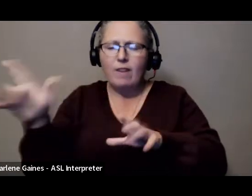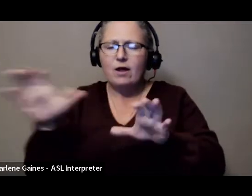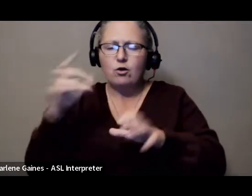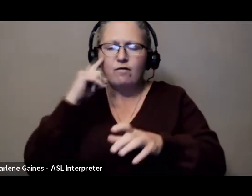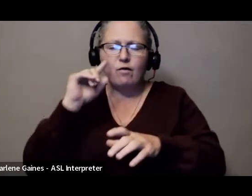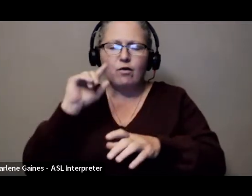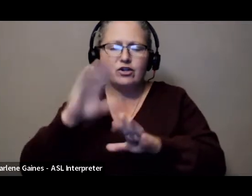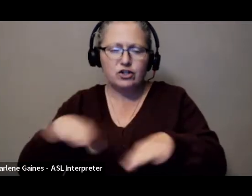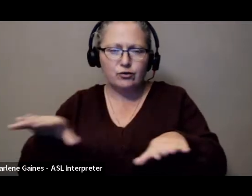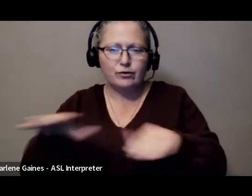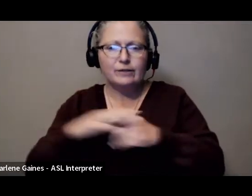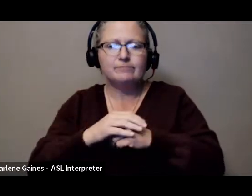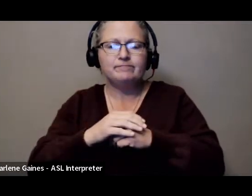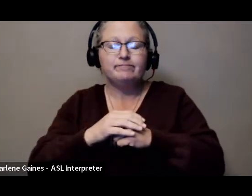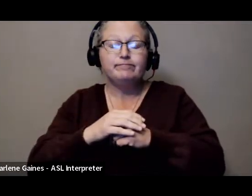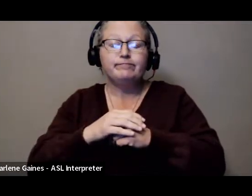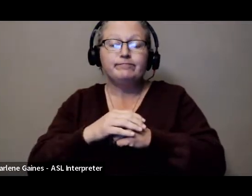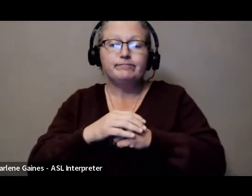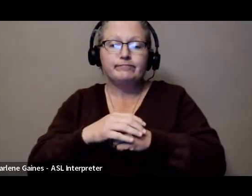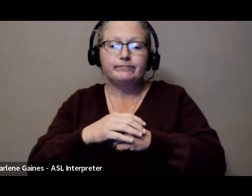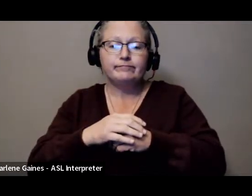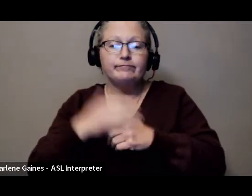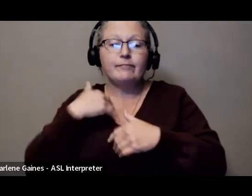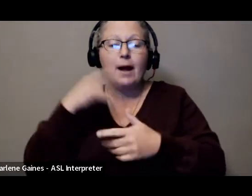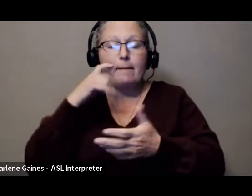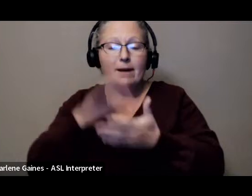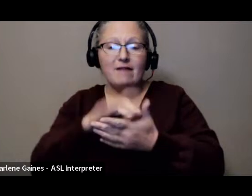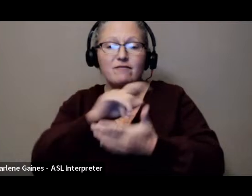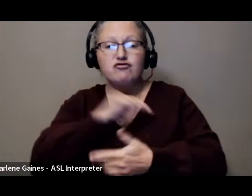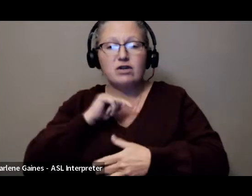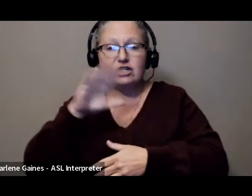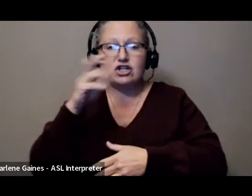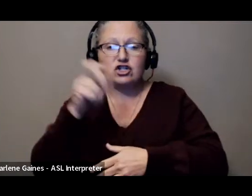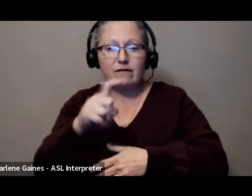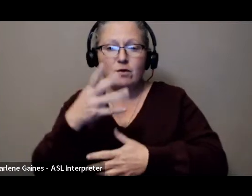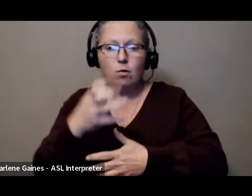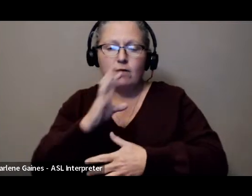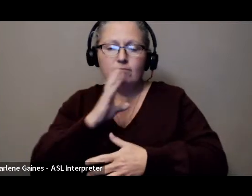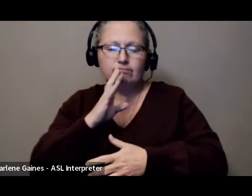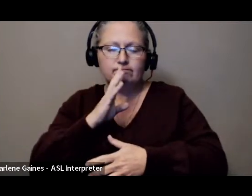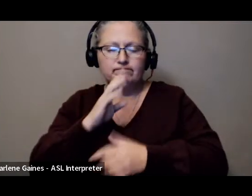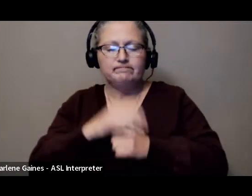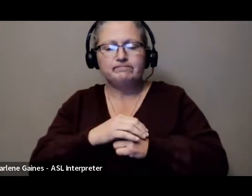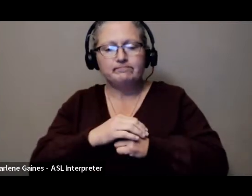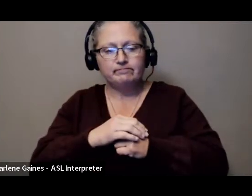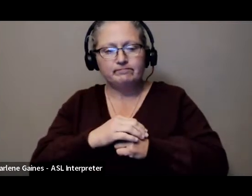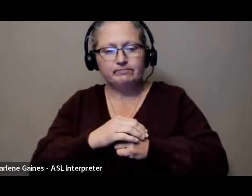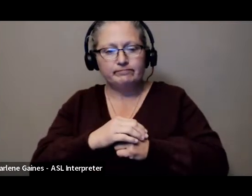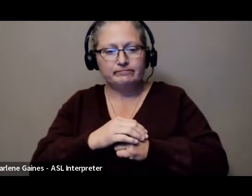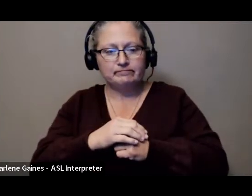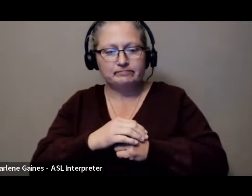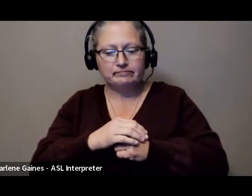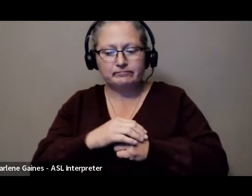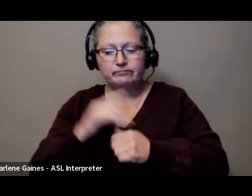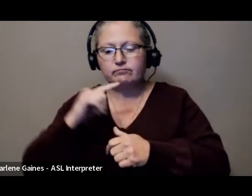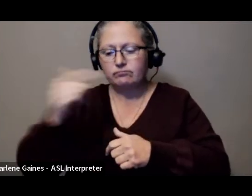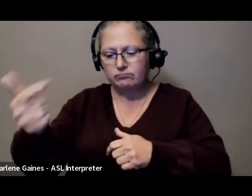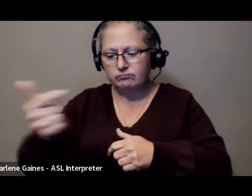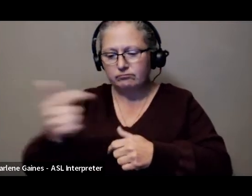children. With that said, I believe that Trustee Chavez wanted to say a few words. Go